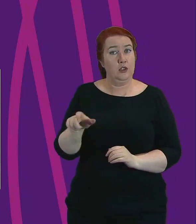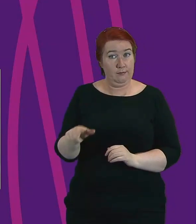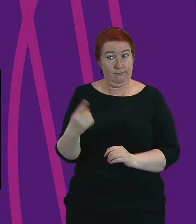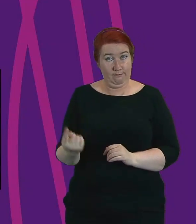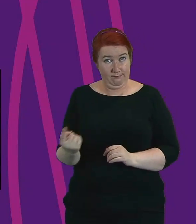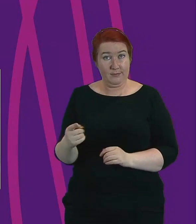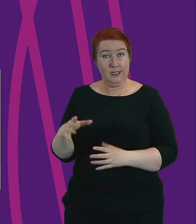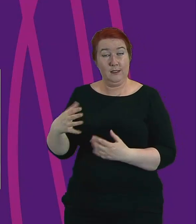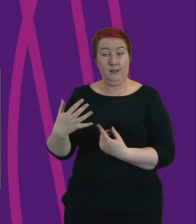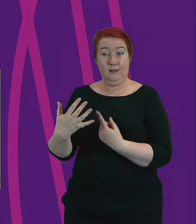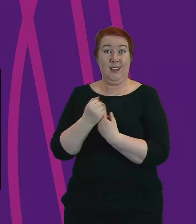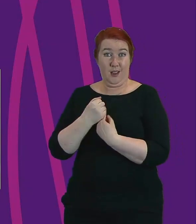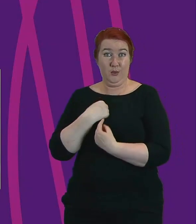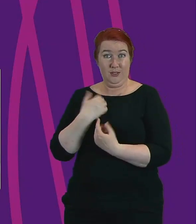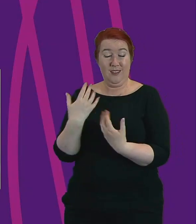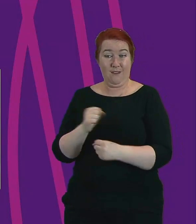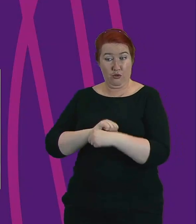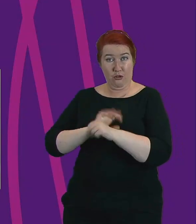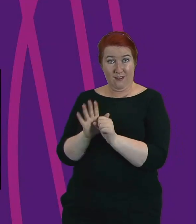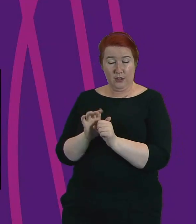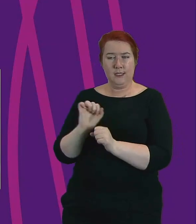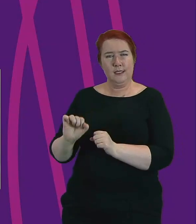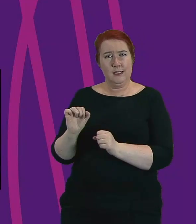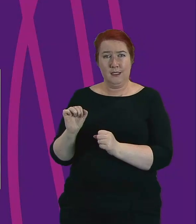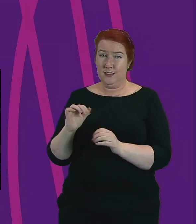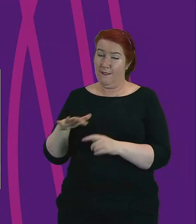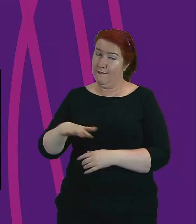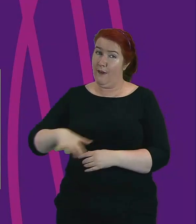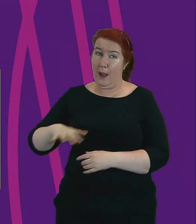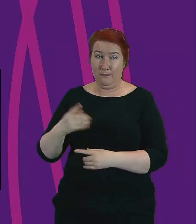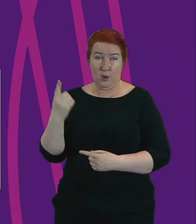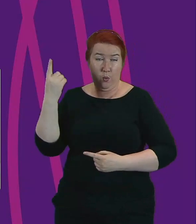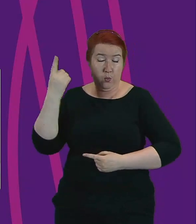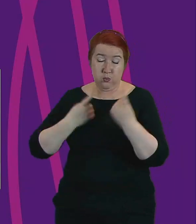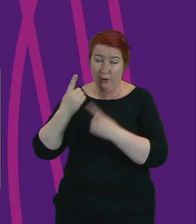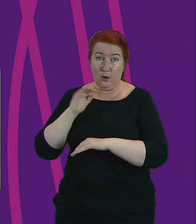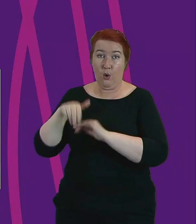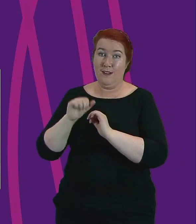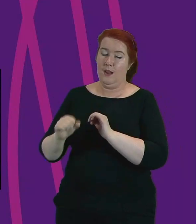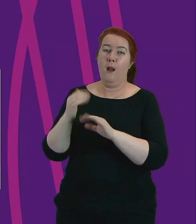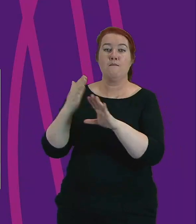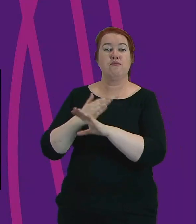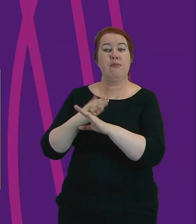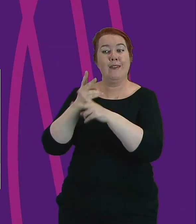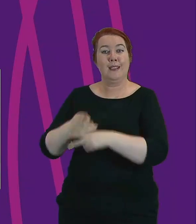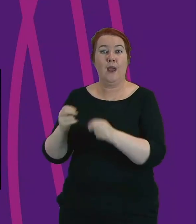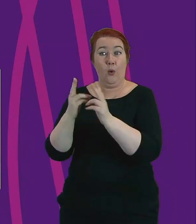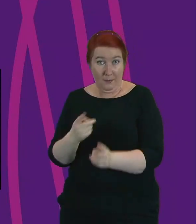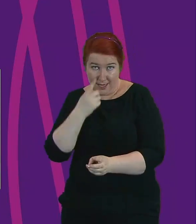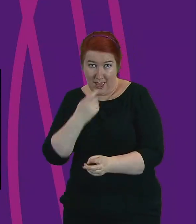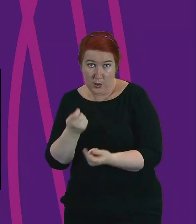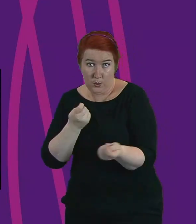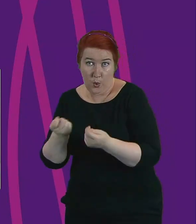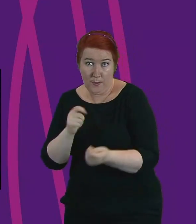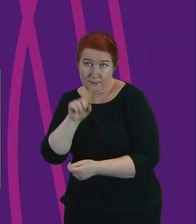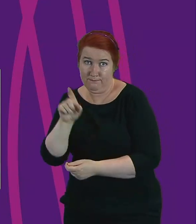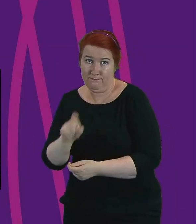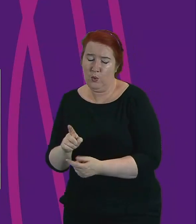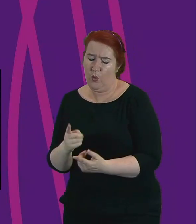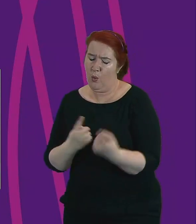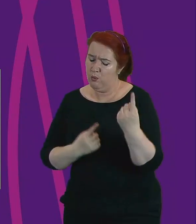with coronavirus and his family are worried sick about the private care home's ability to cope. And they